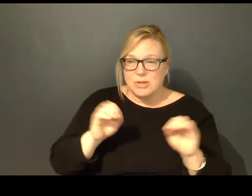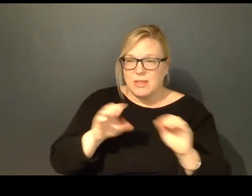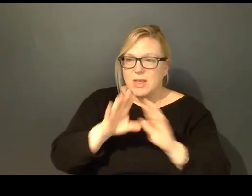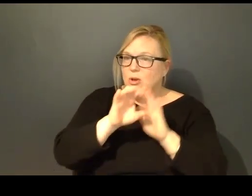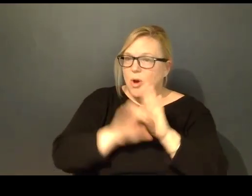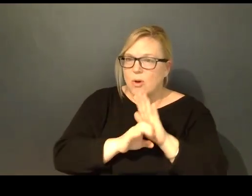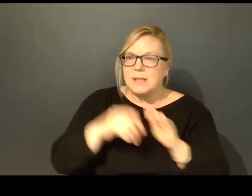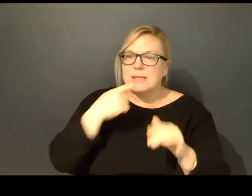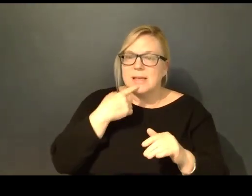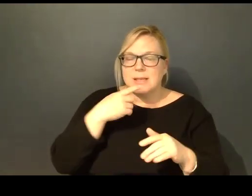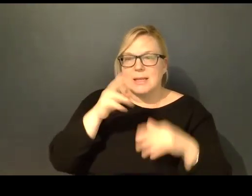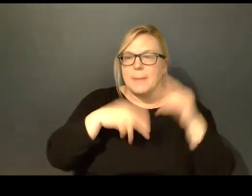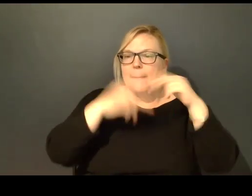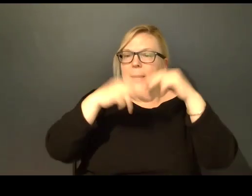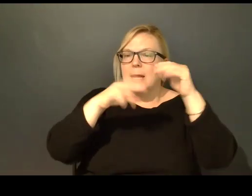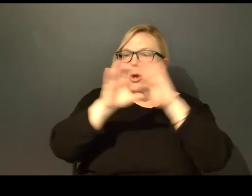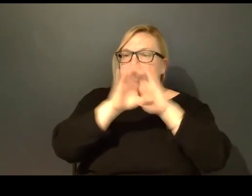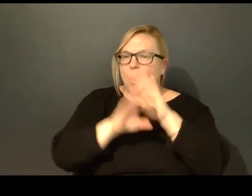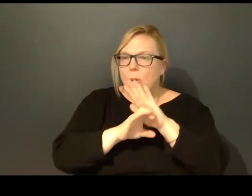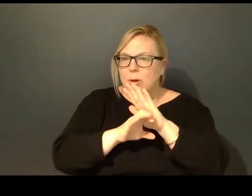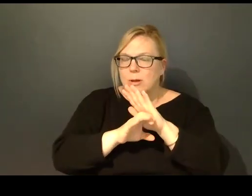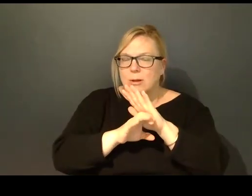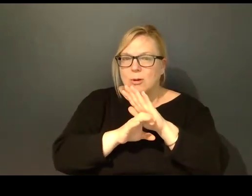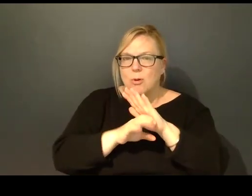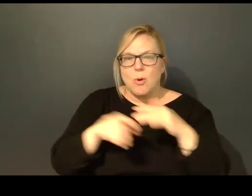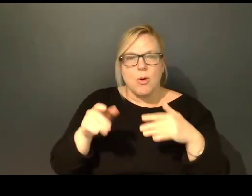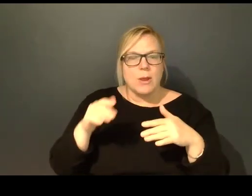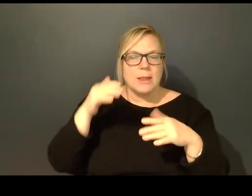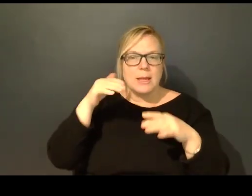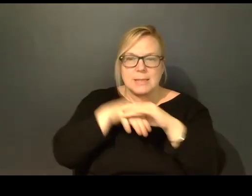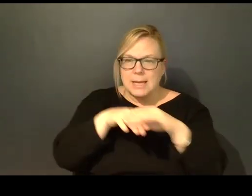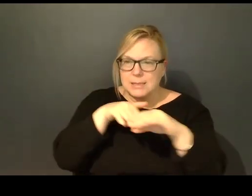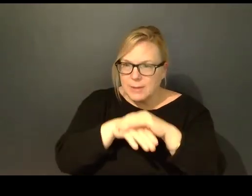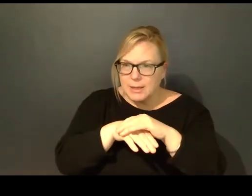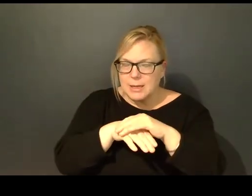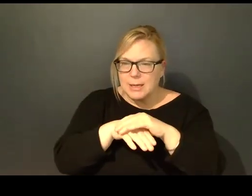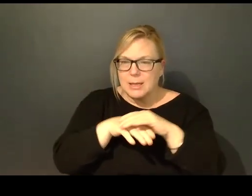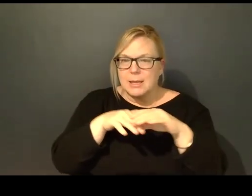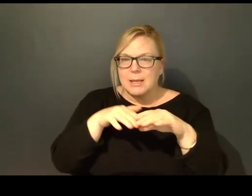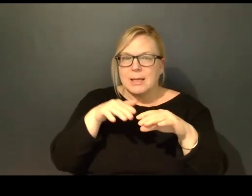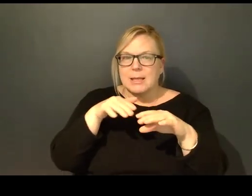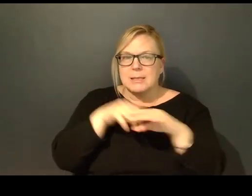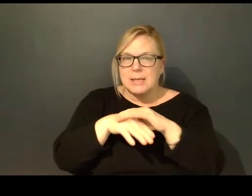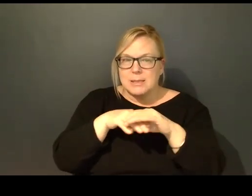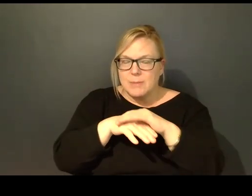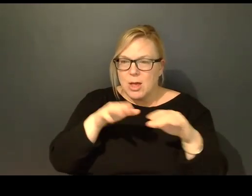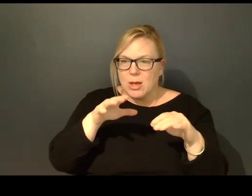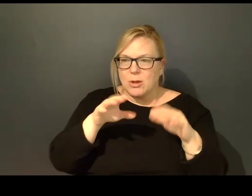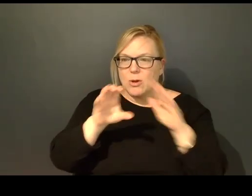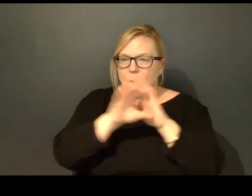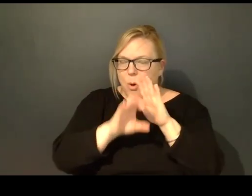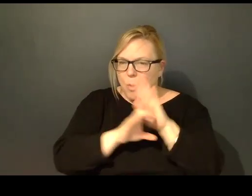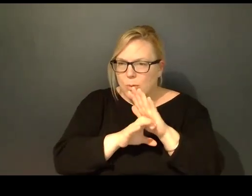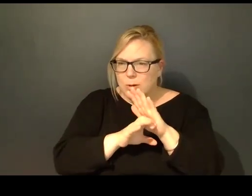Scotia building code. Under the Accessibility Directorate, which is the built environment, that law has